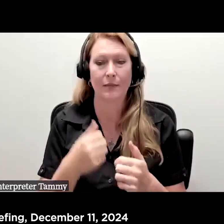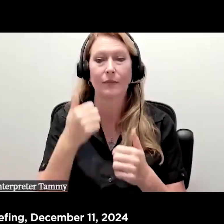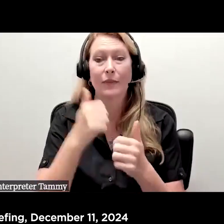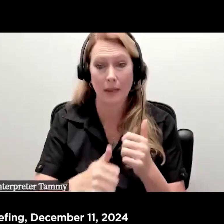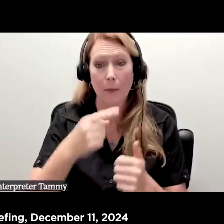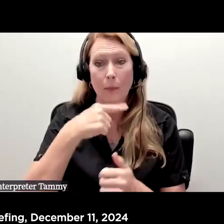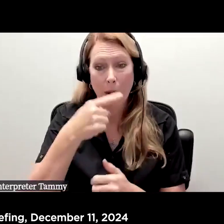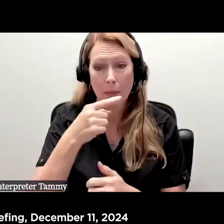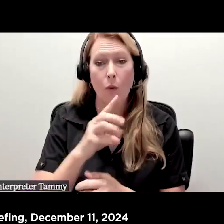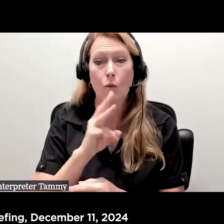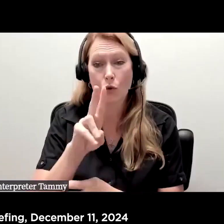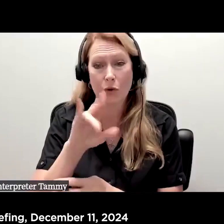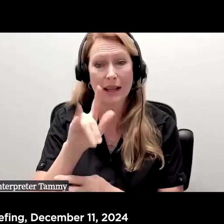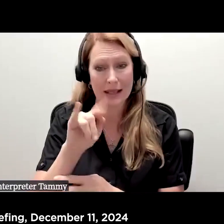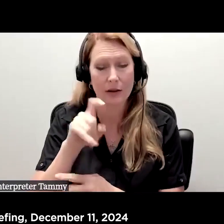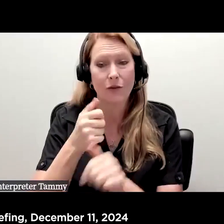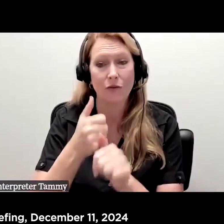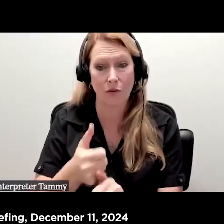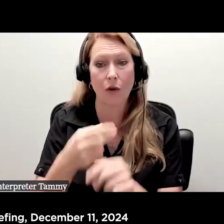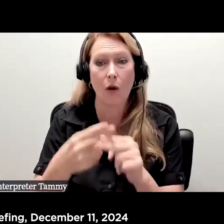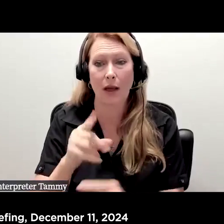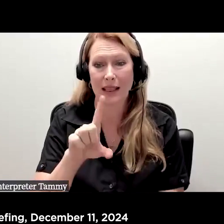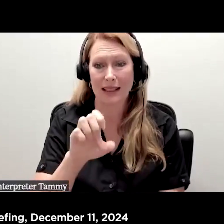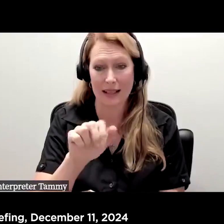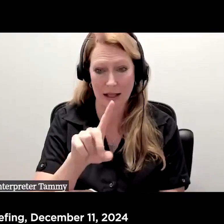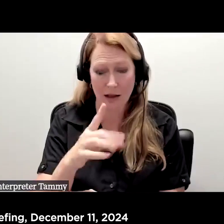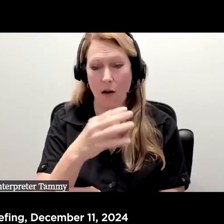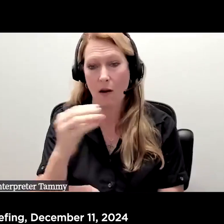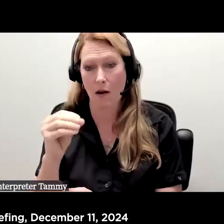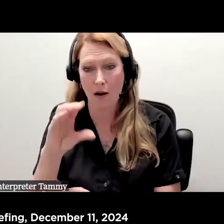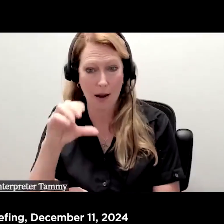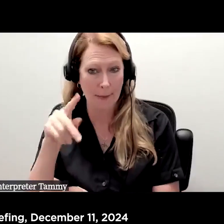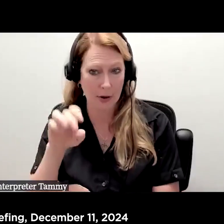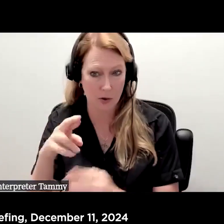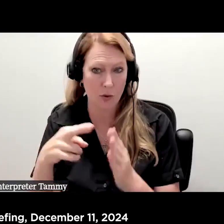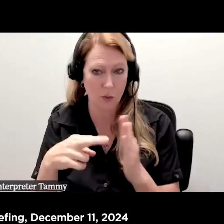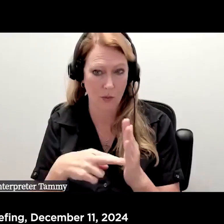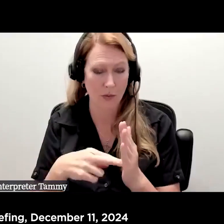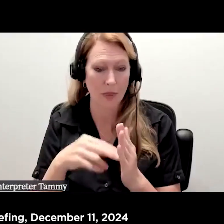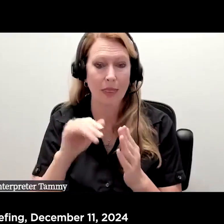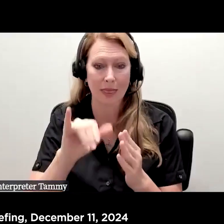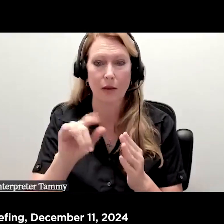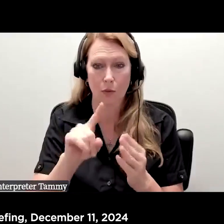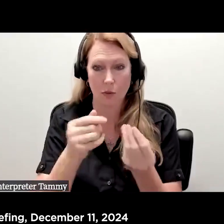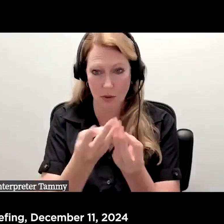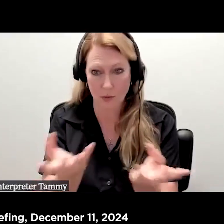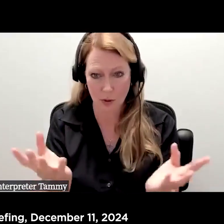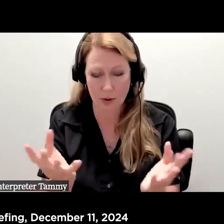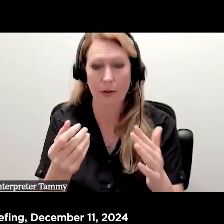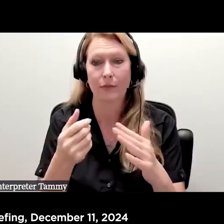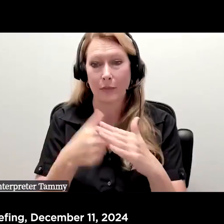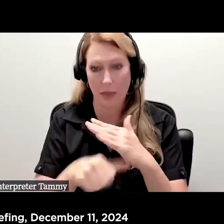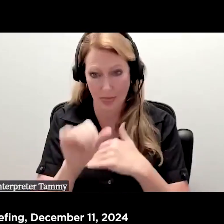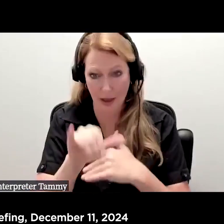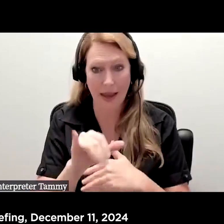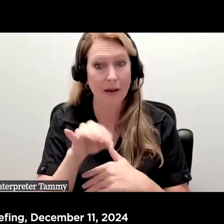water utility has to follow what's called the lead and copper rule. And that's the rule that these test kits are distributed under. So if